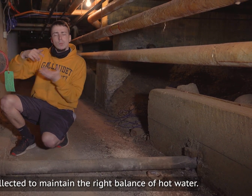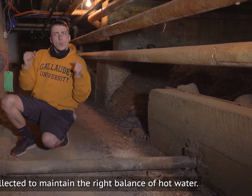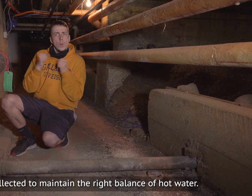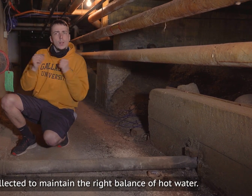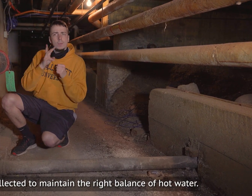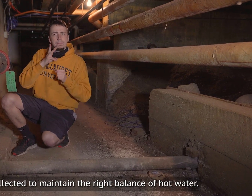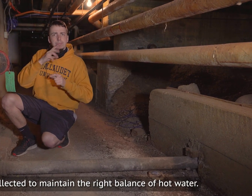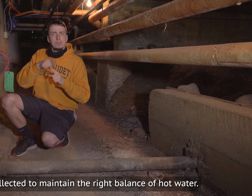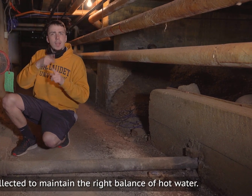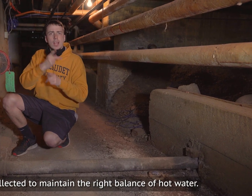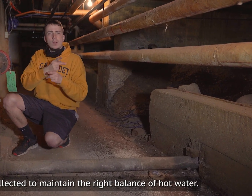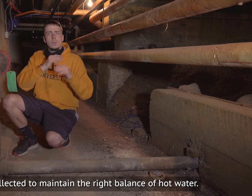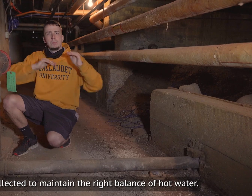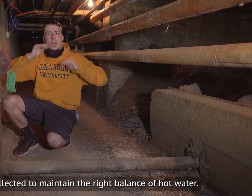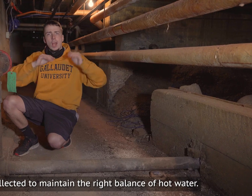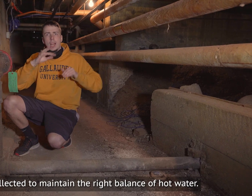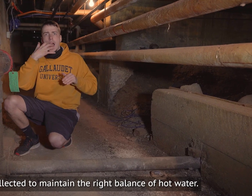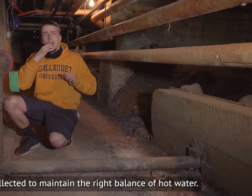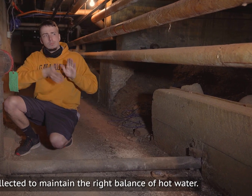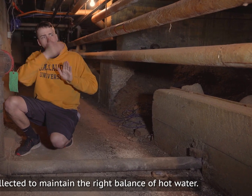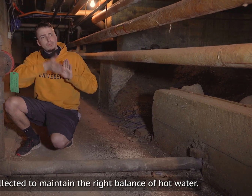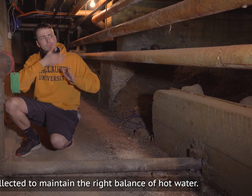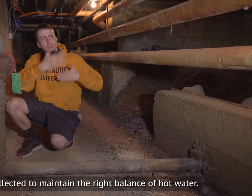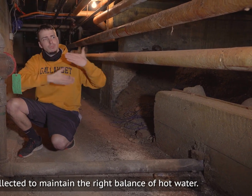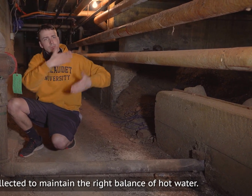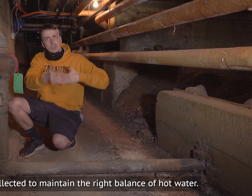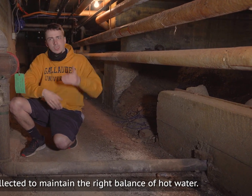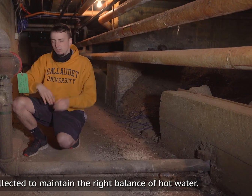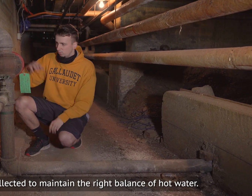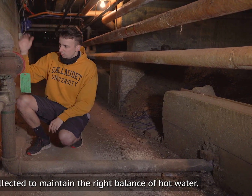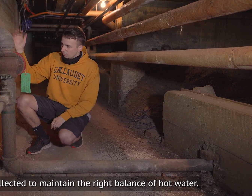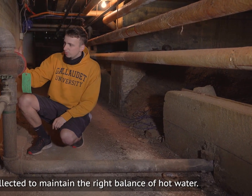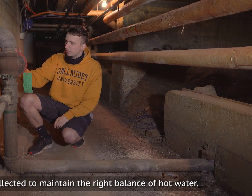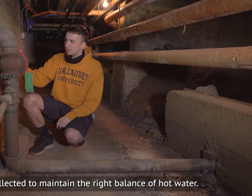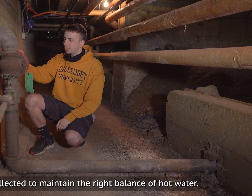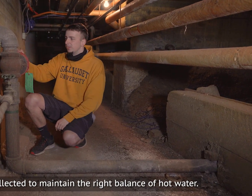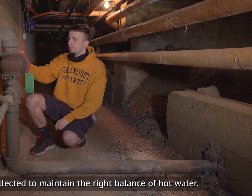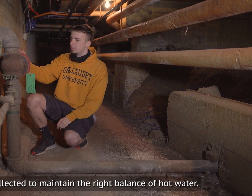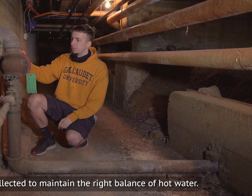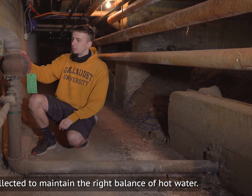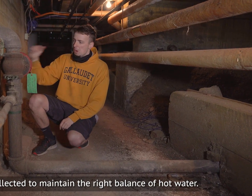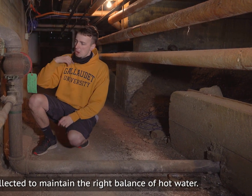where it is collected to maintain the right balance of hot water.